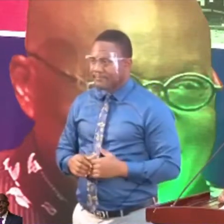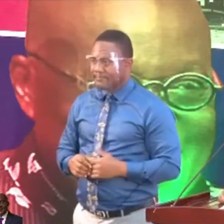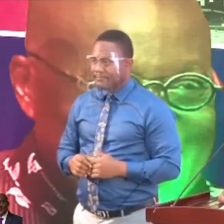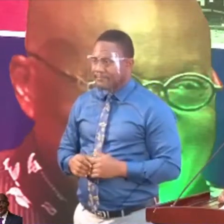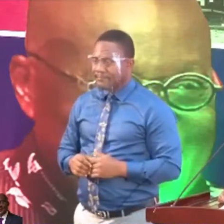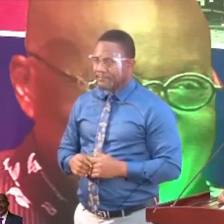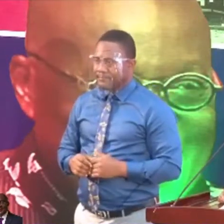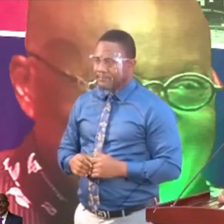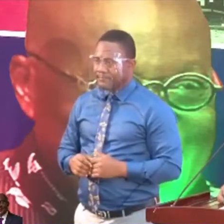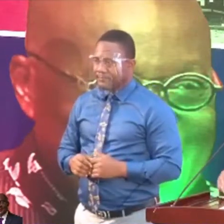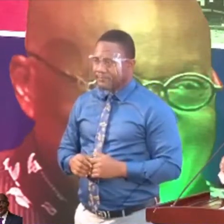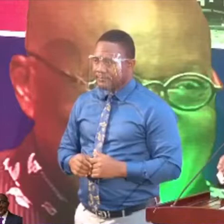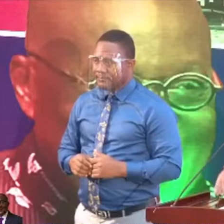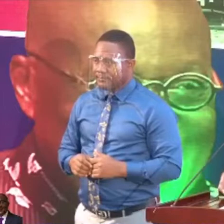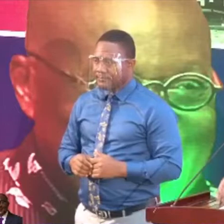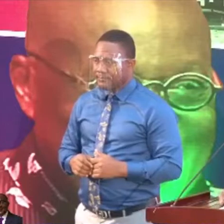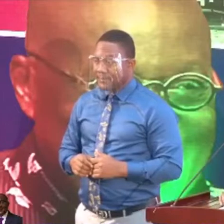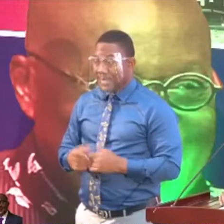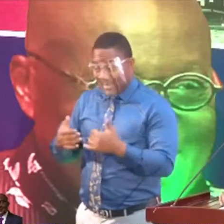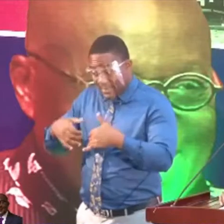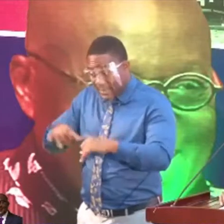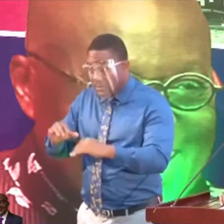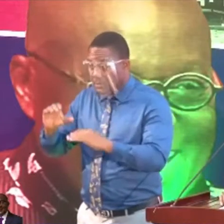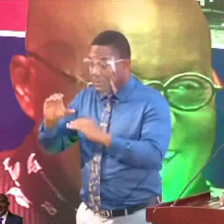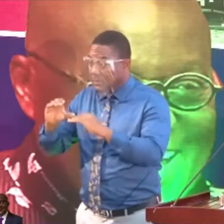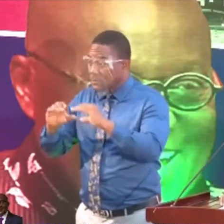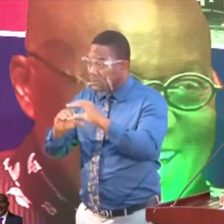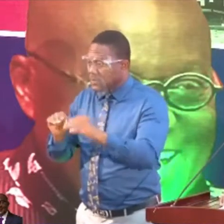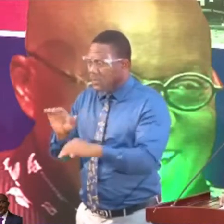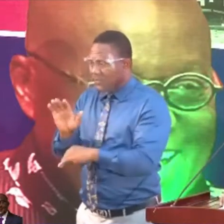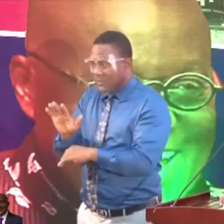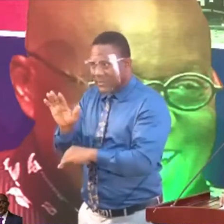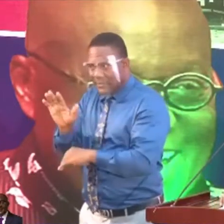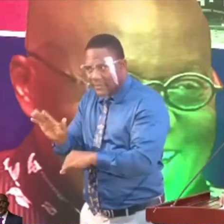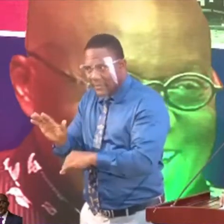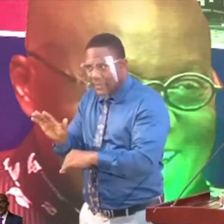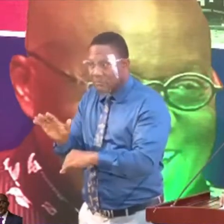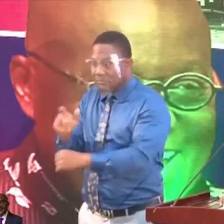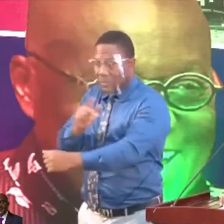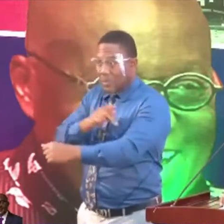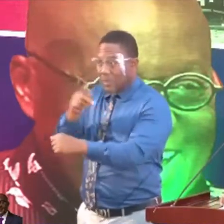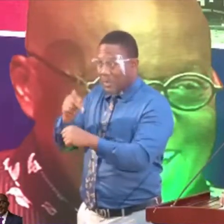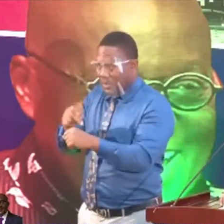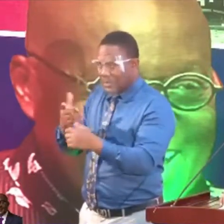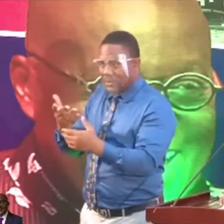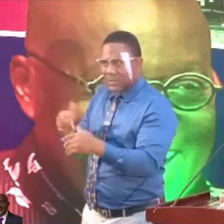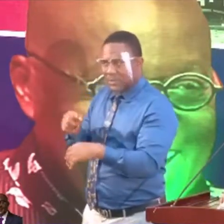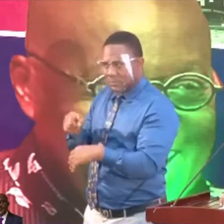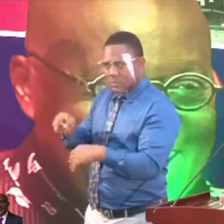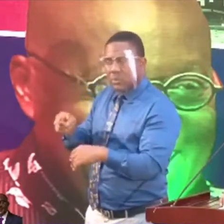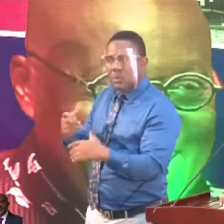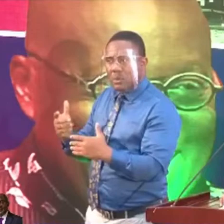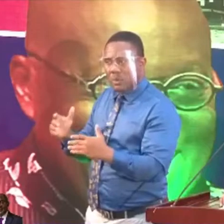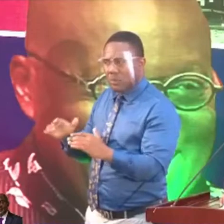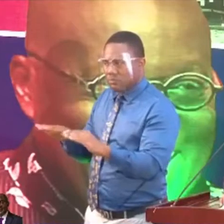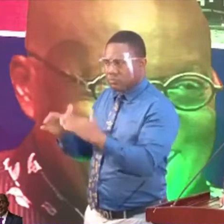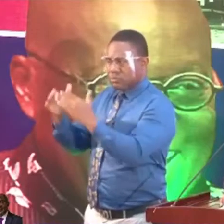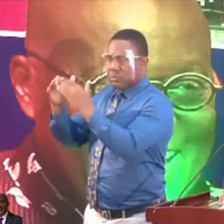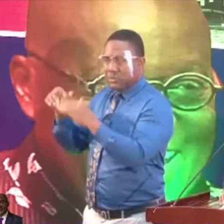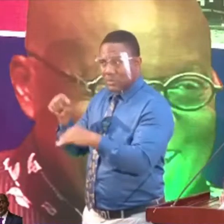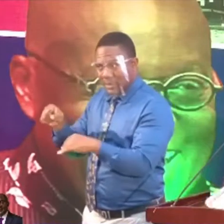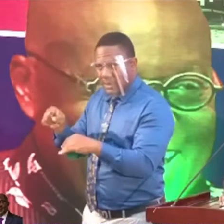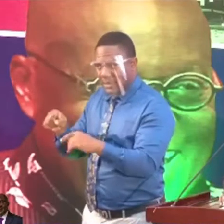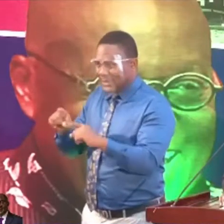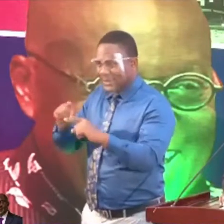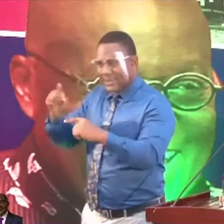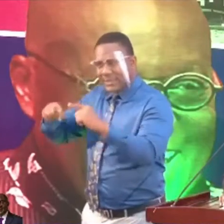We are constructing 55 maternity blocks and wards are being constructed at different